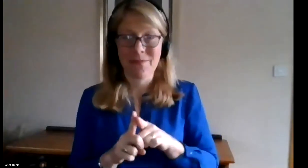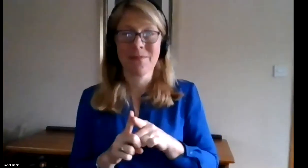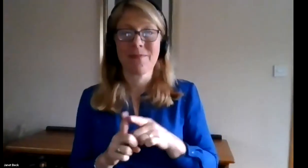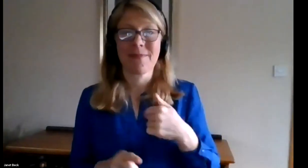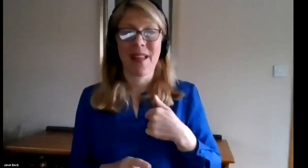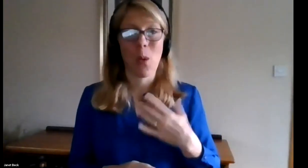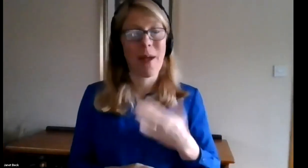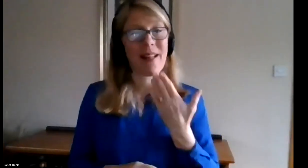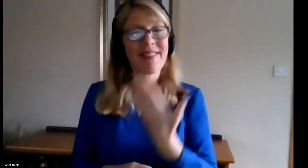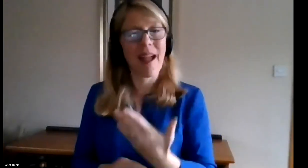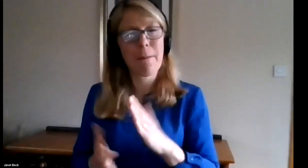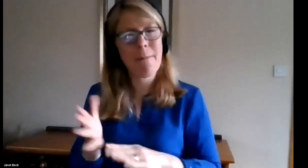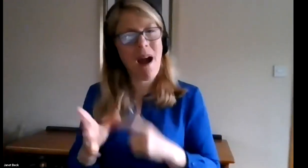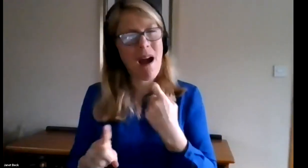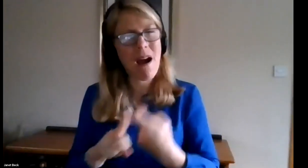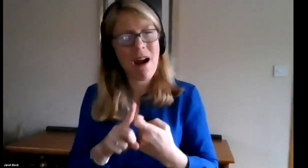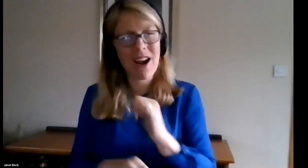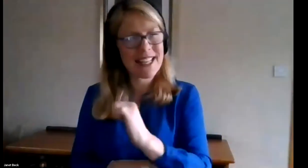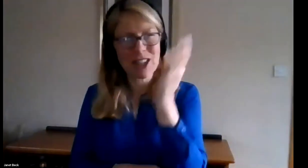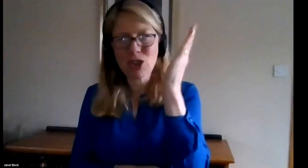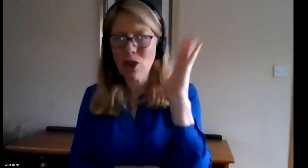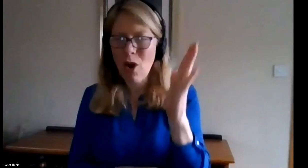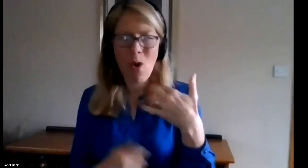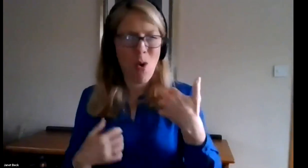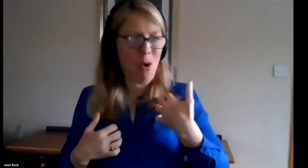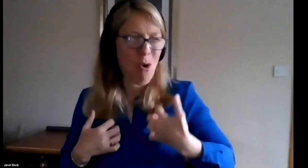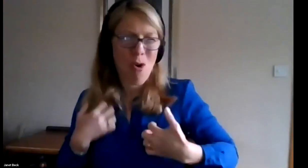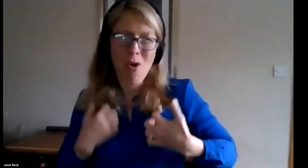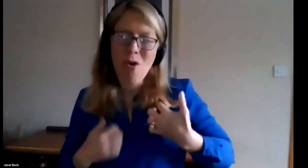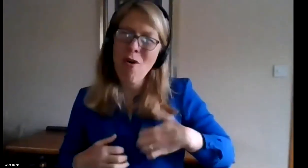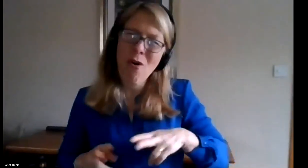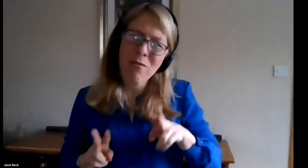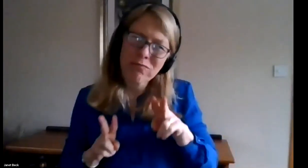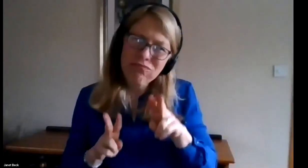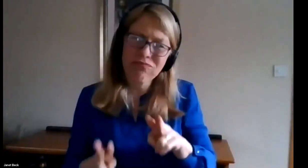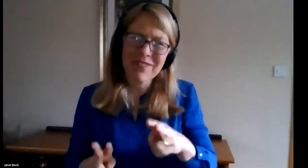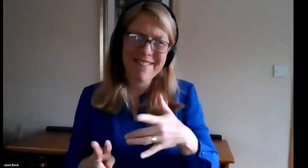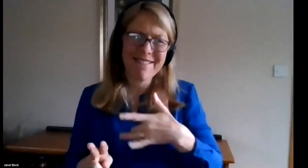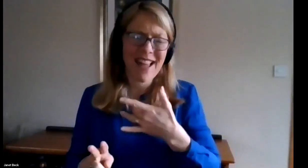his wonderful speech, which was illuminated, very insightful and